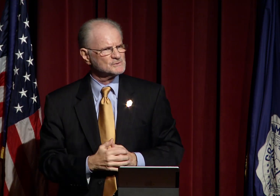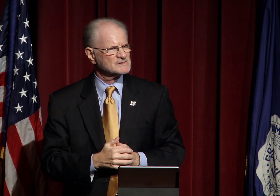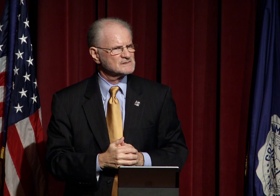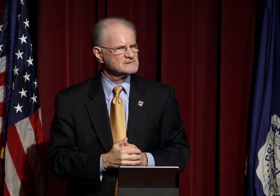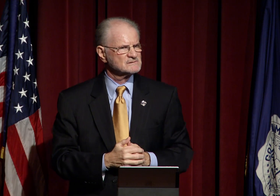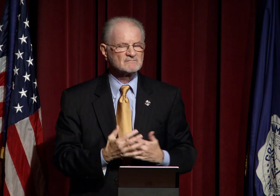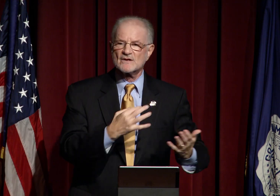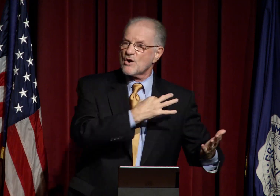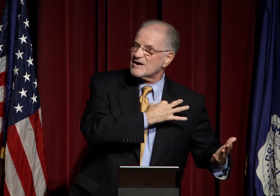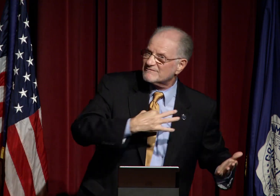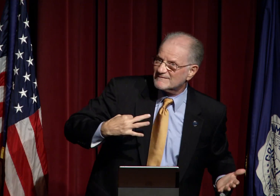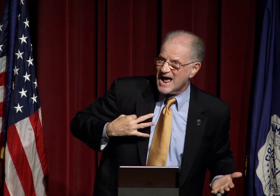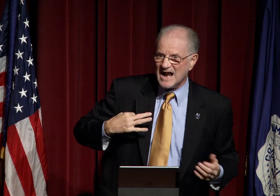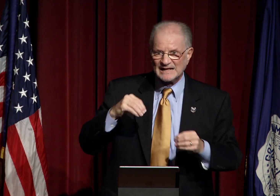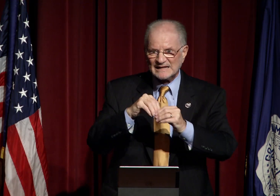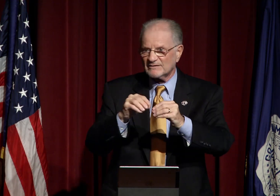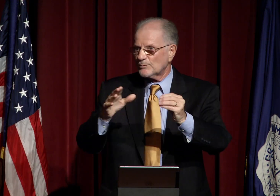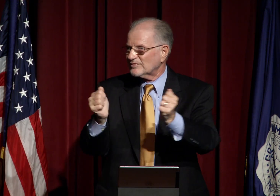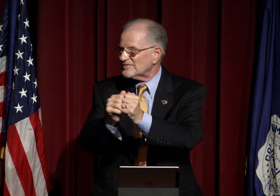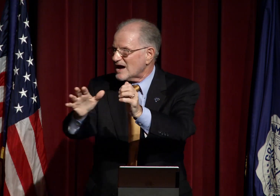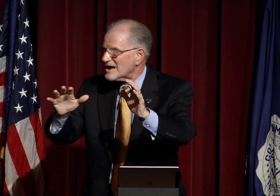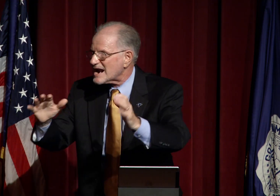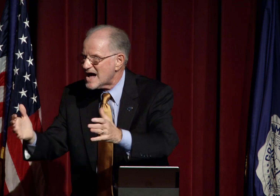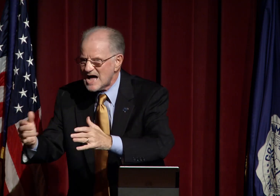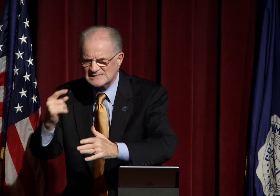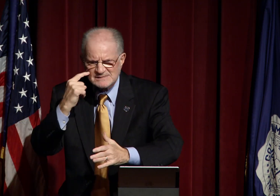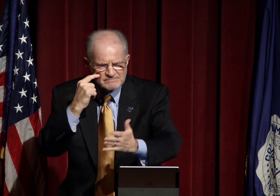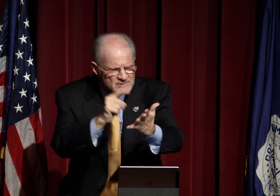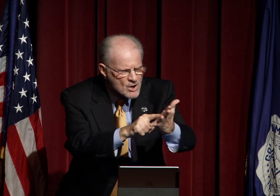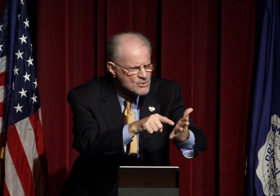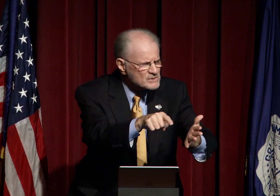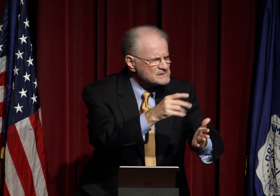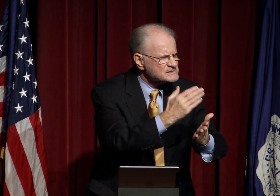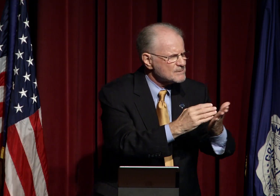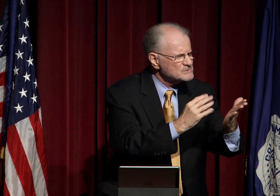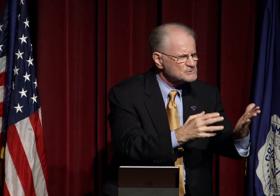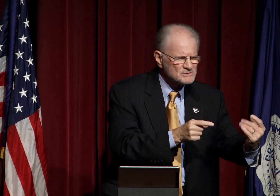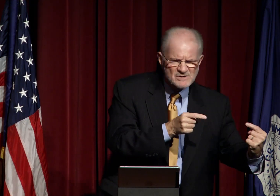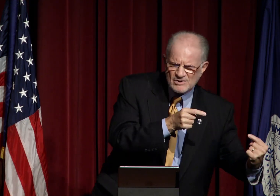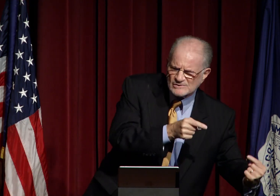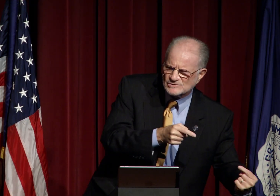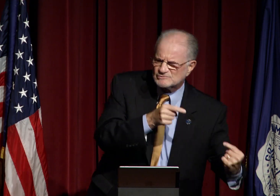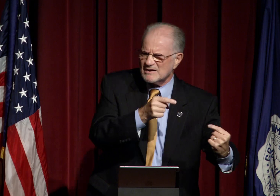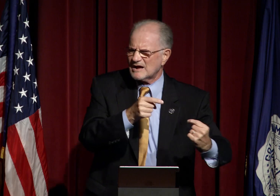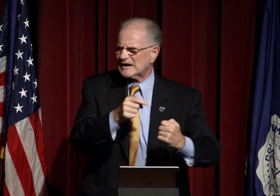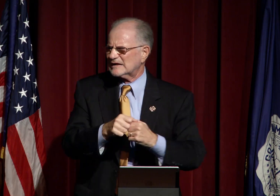Be a good role model for our students. Faculty, in your classroom, if you see that some